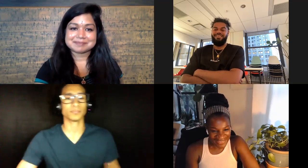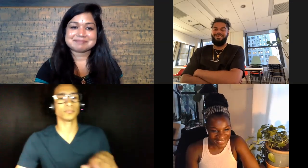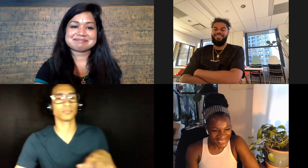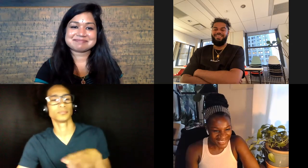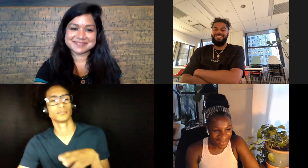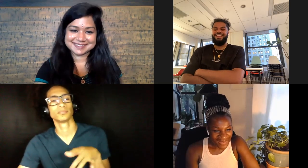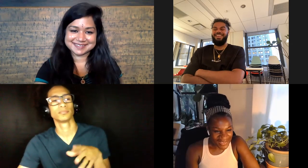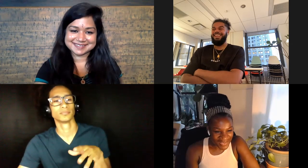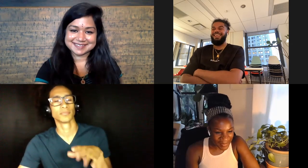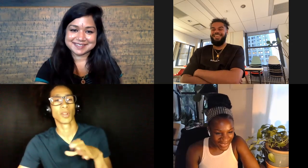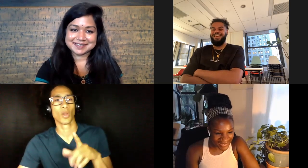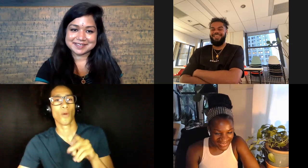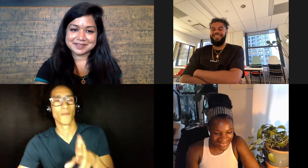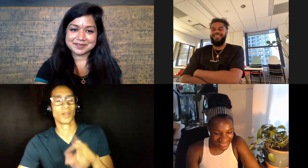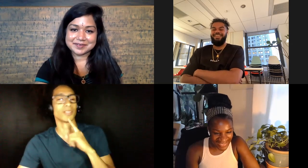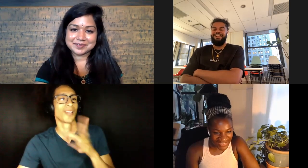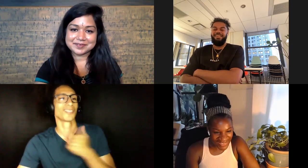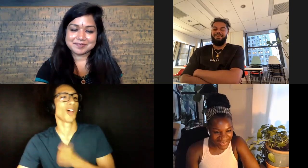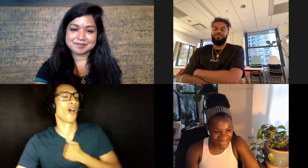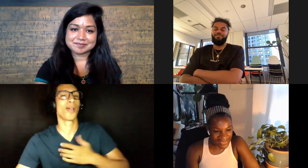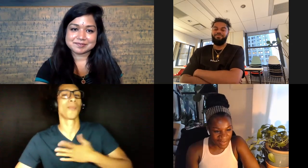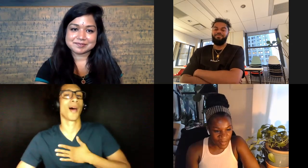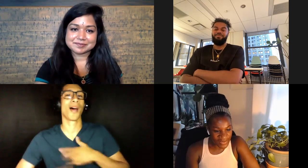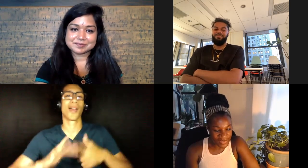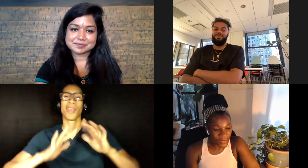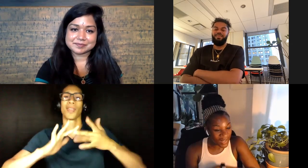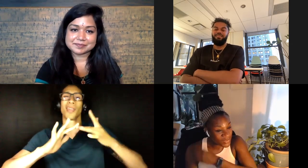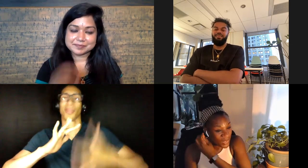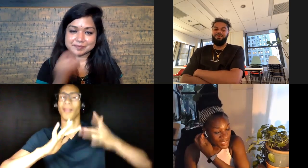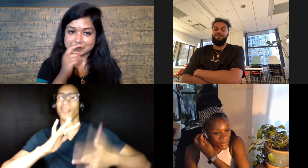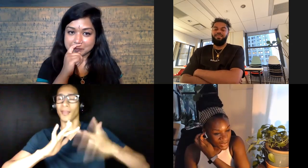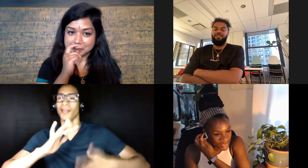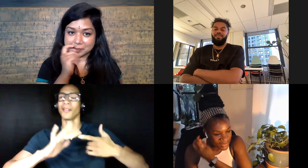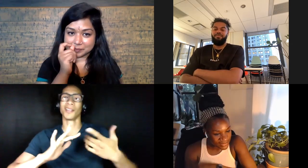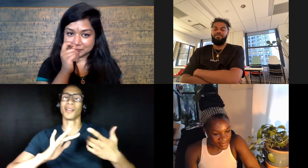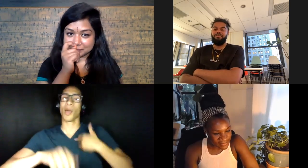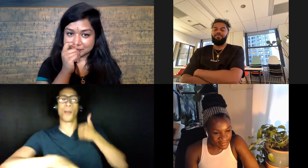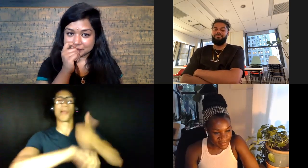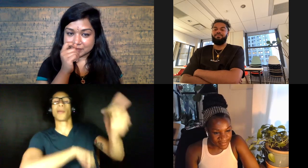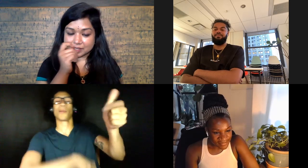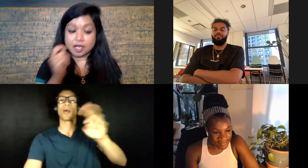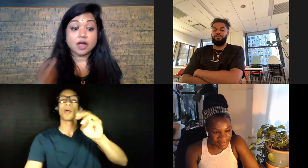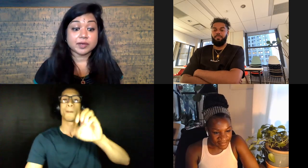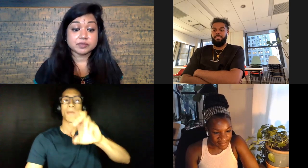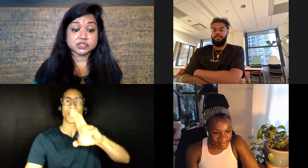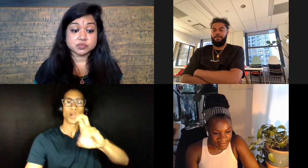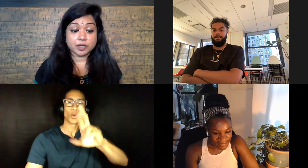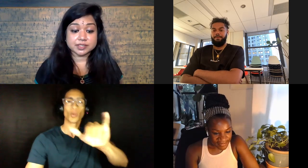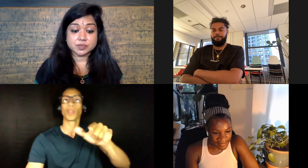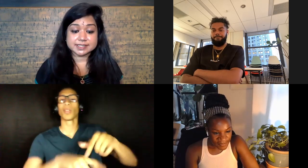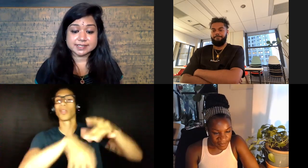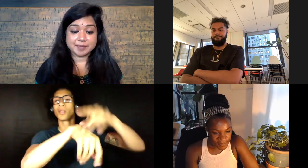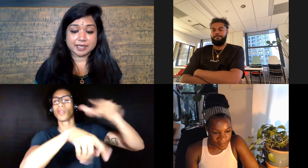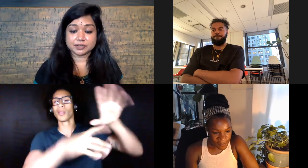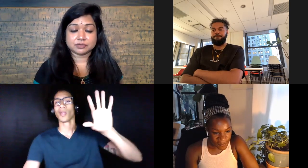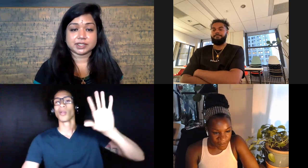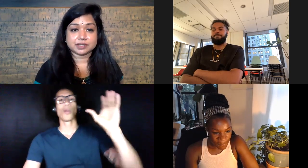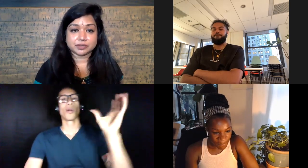That's them, the real question. all of them, like whatever, wherever and whenever you want people to know about Queens. This is your call to promote and